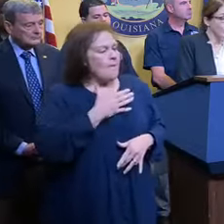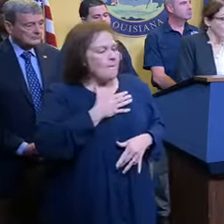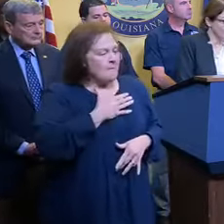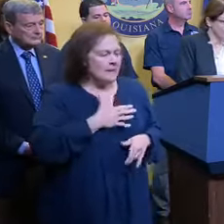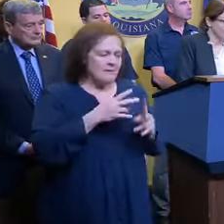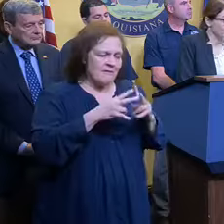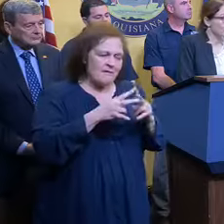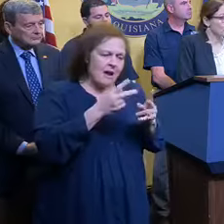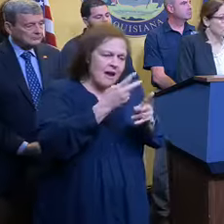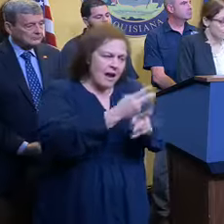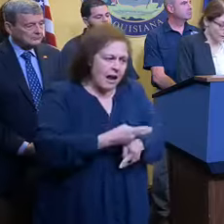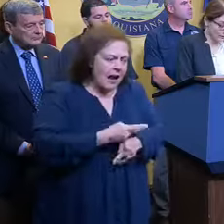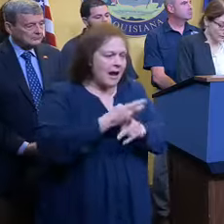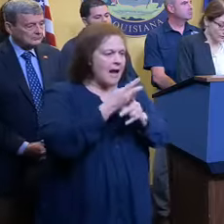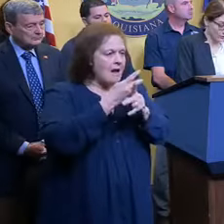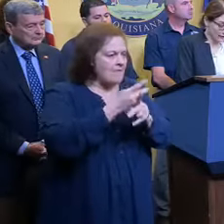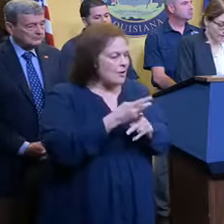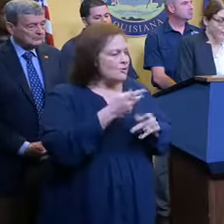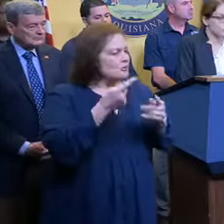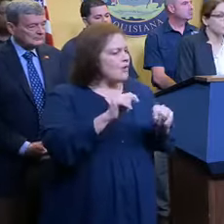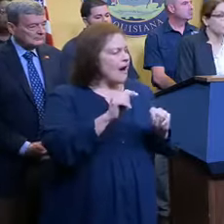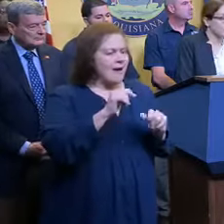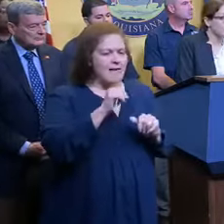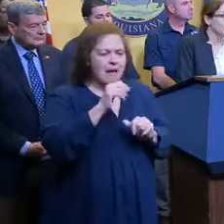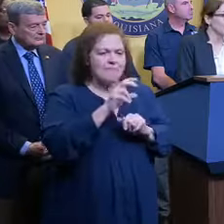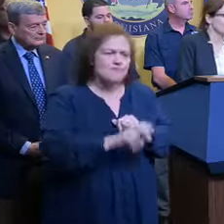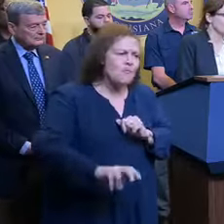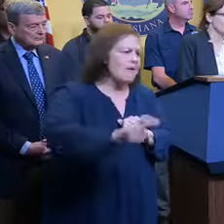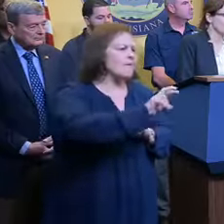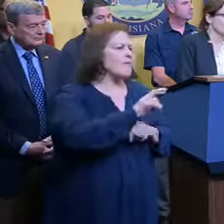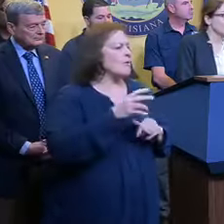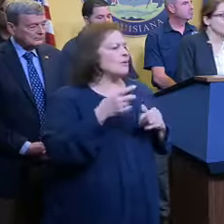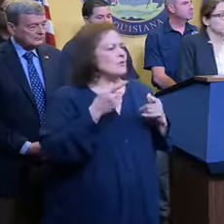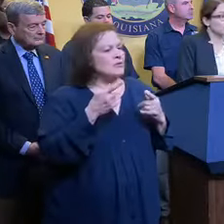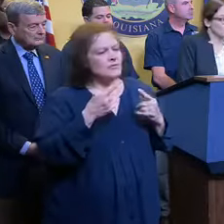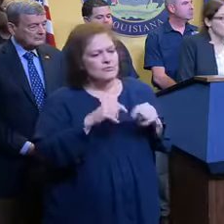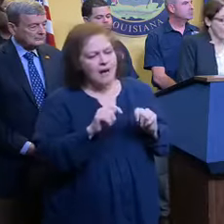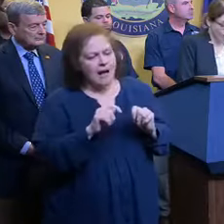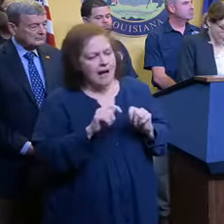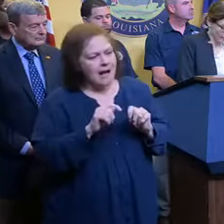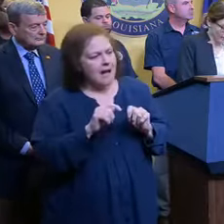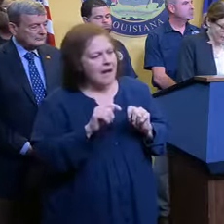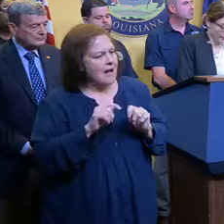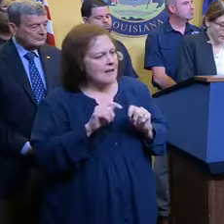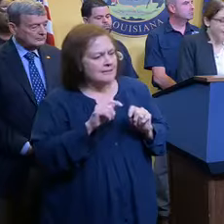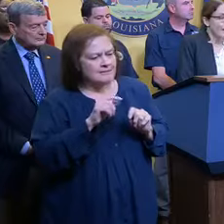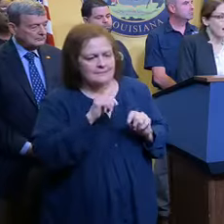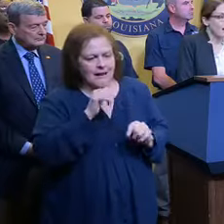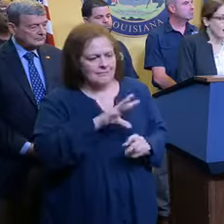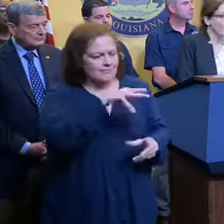extra precautions, to reconsider travel, and to limit their exposure to large gatherings.